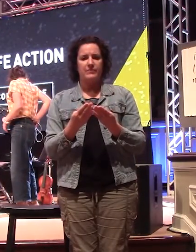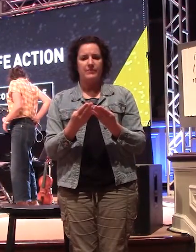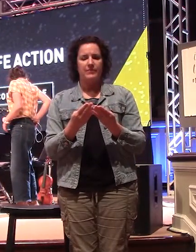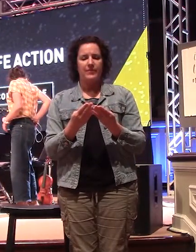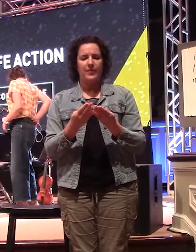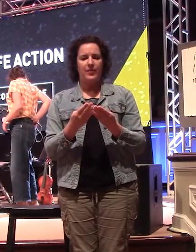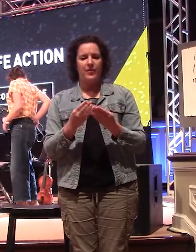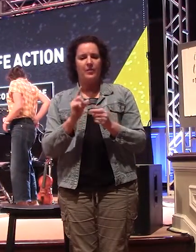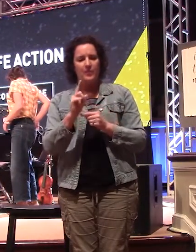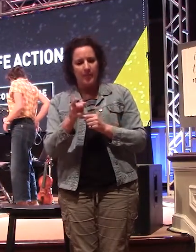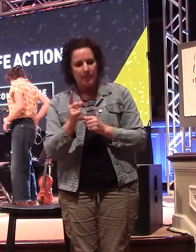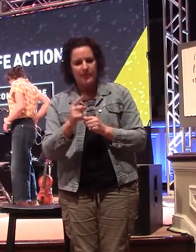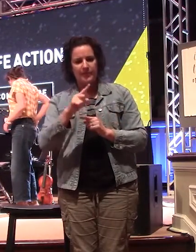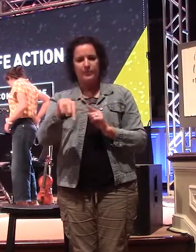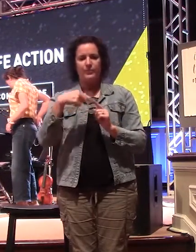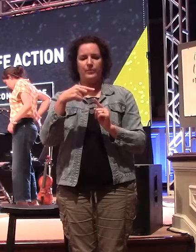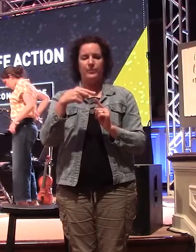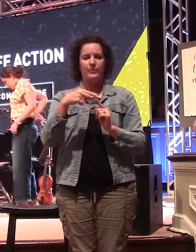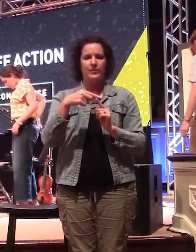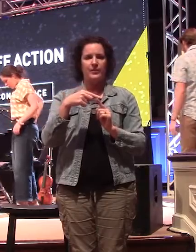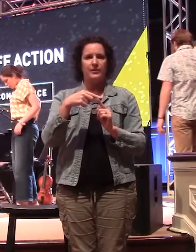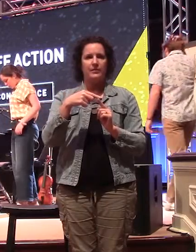are moments when